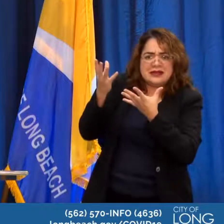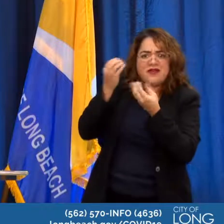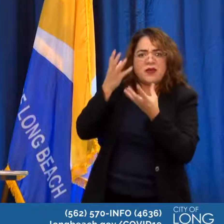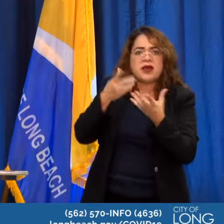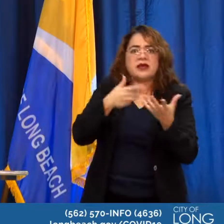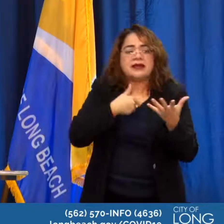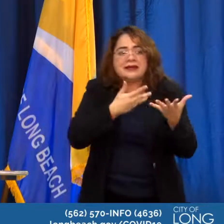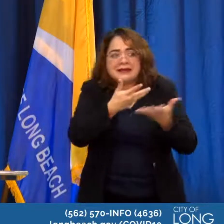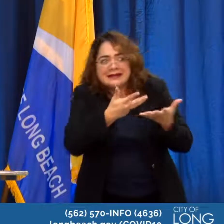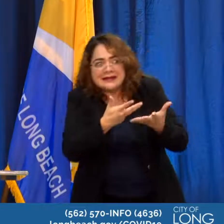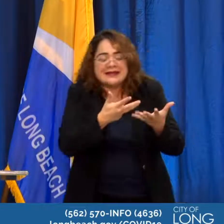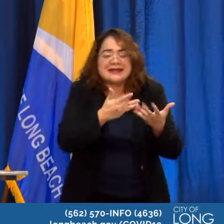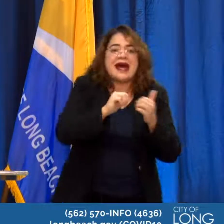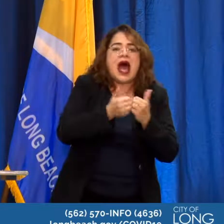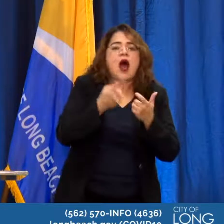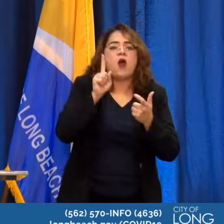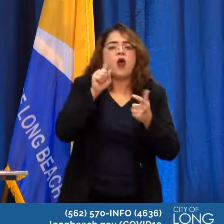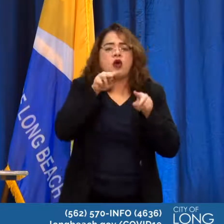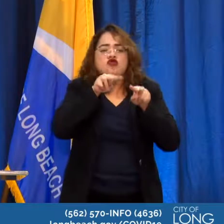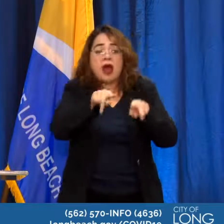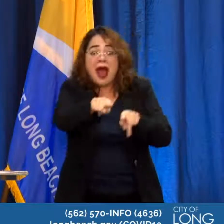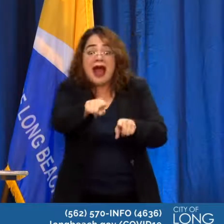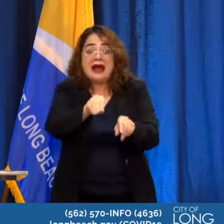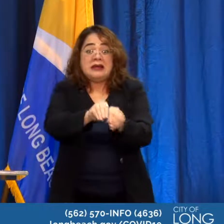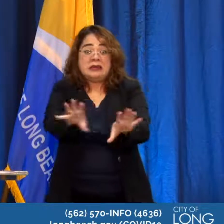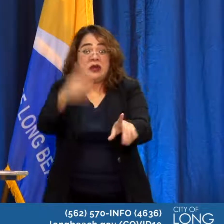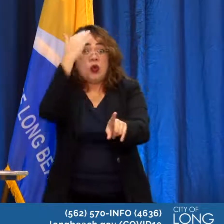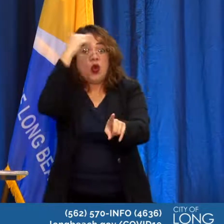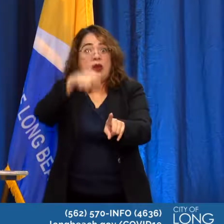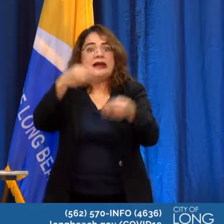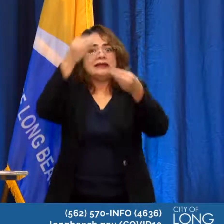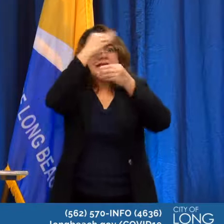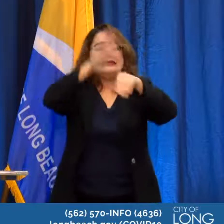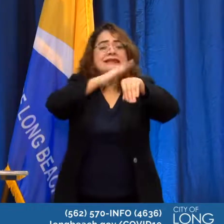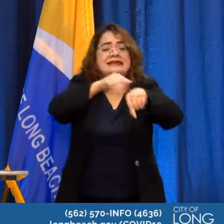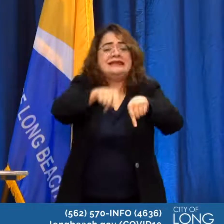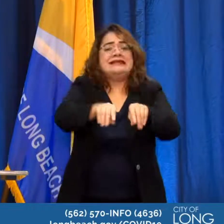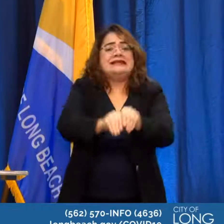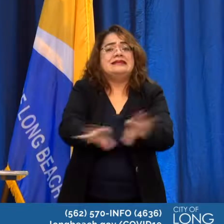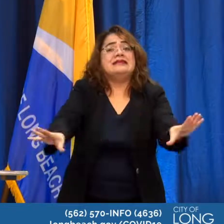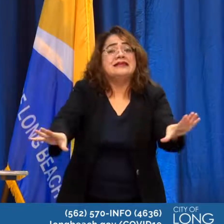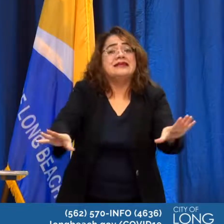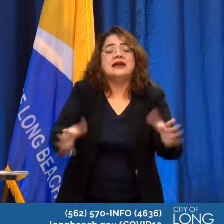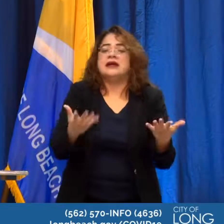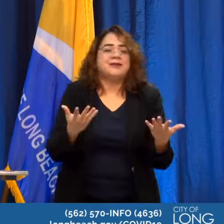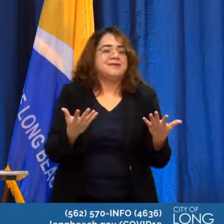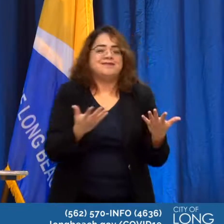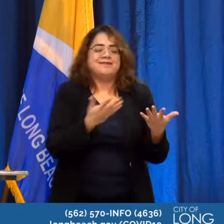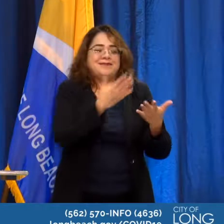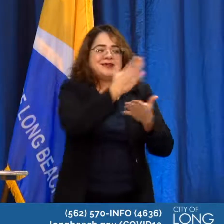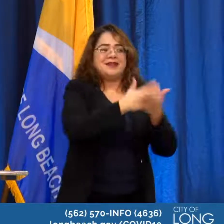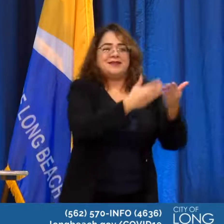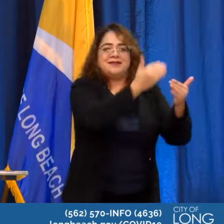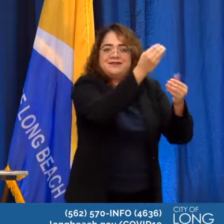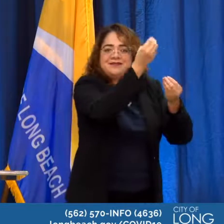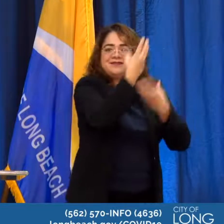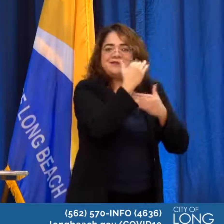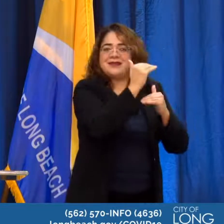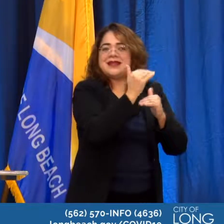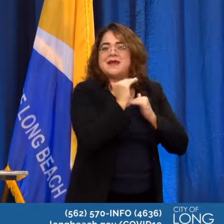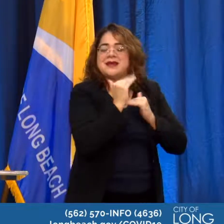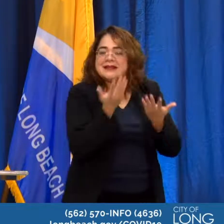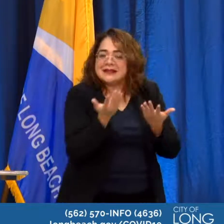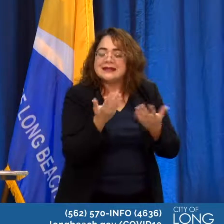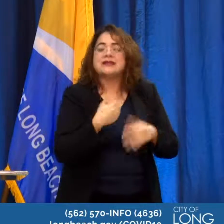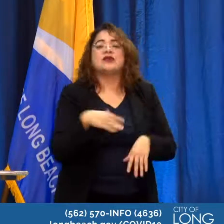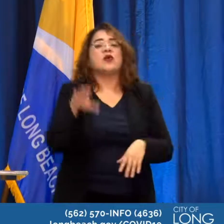participate. So I want people to be clear that we're using data on cases and hospitalization increases. We're